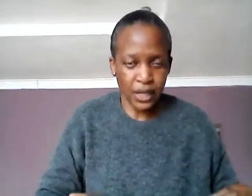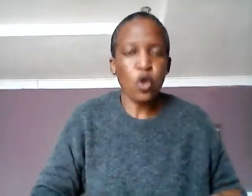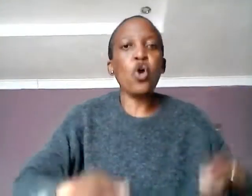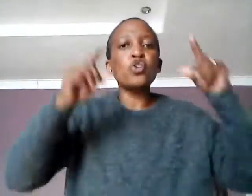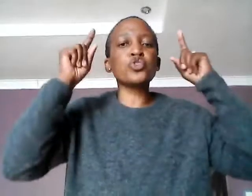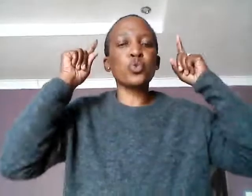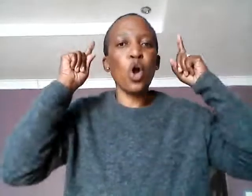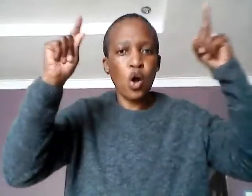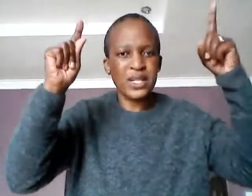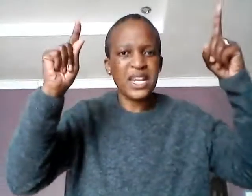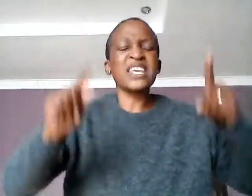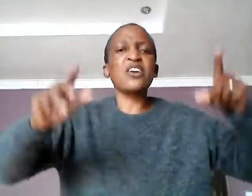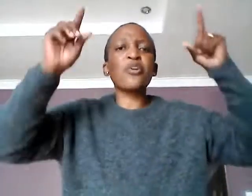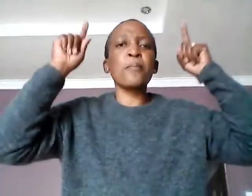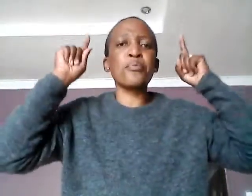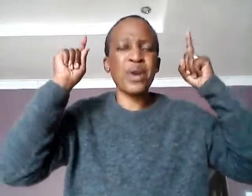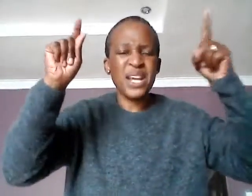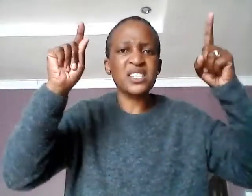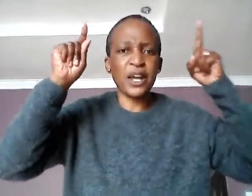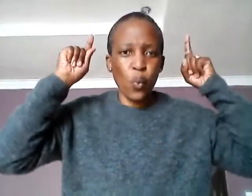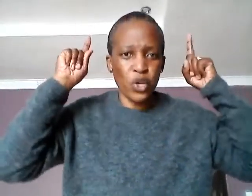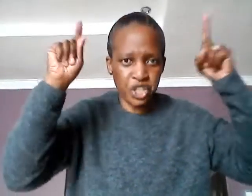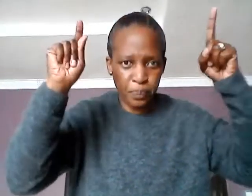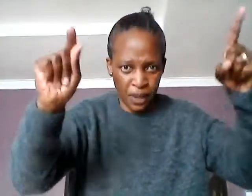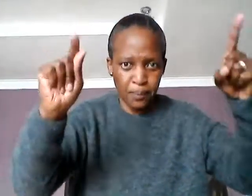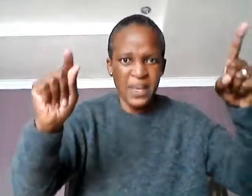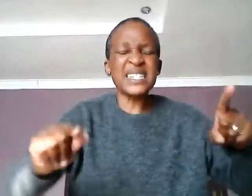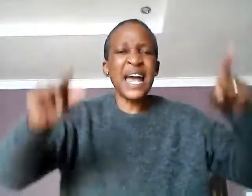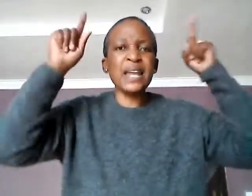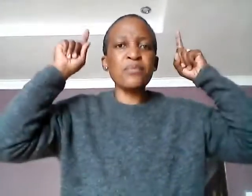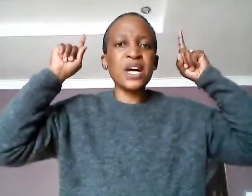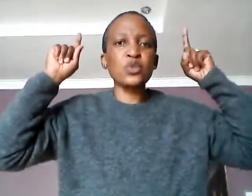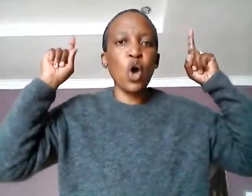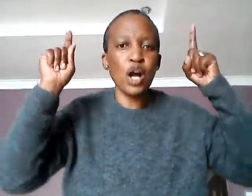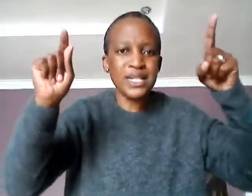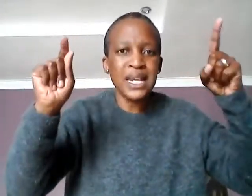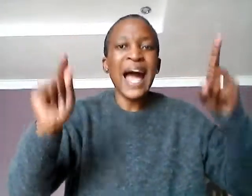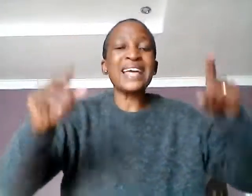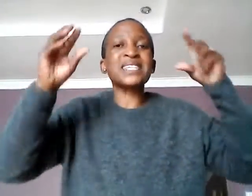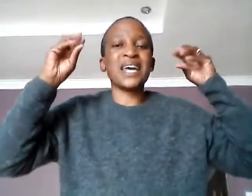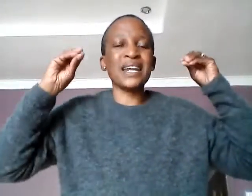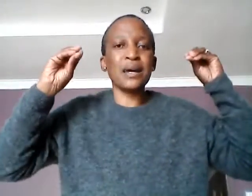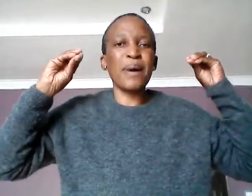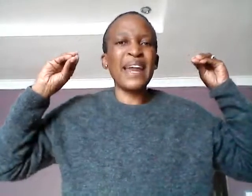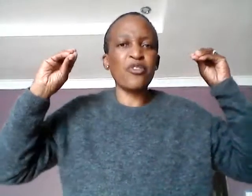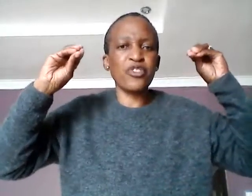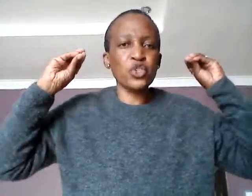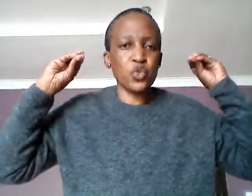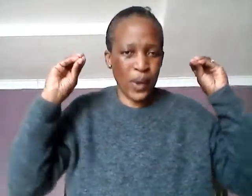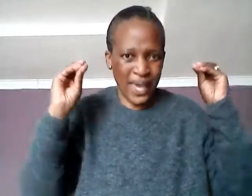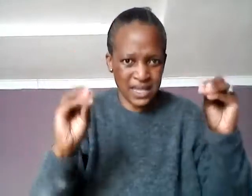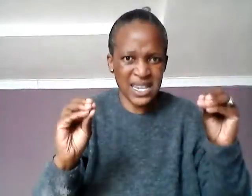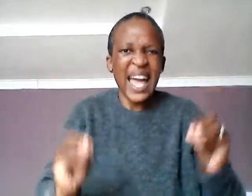Go to God. Give him praise and worship him. Tell him that, God, I surrender my life into your hands. I